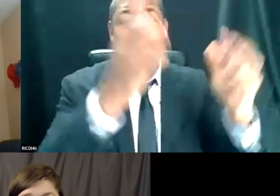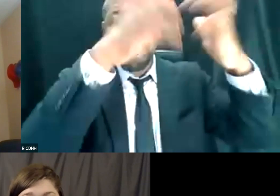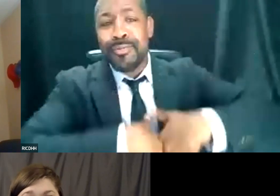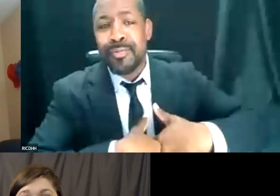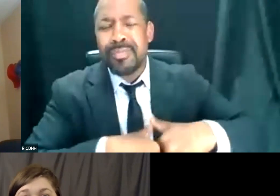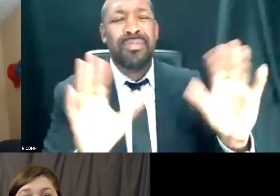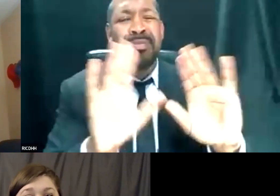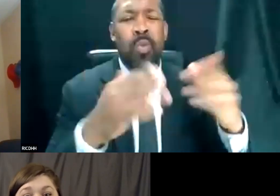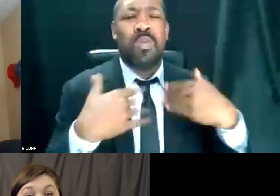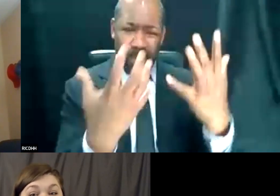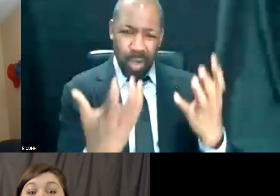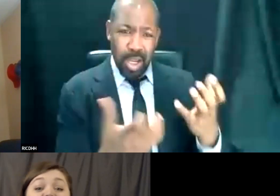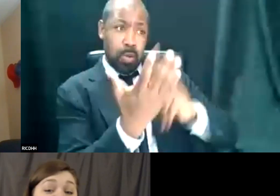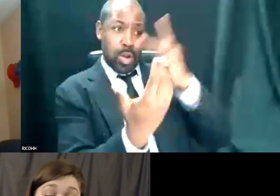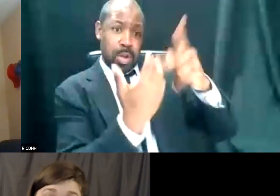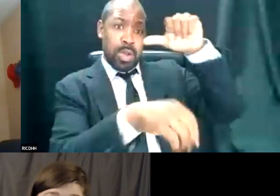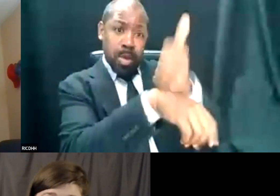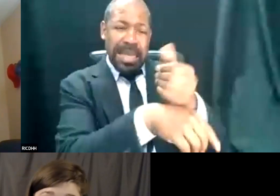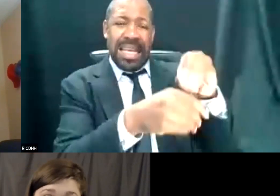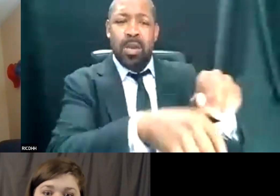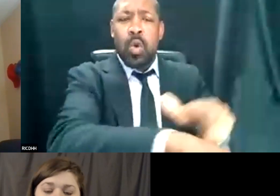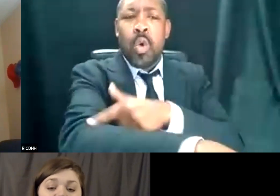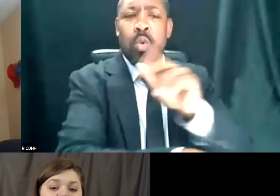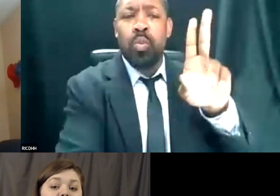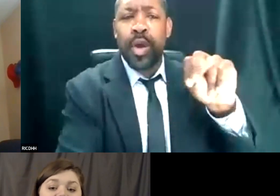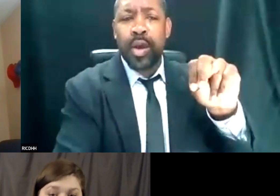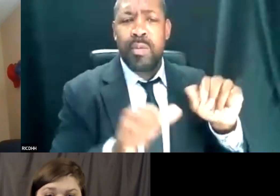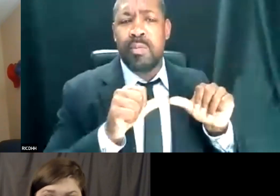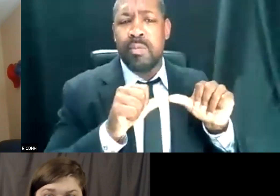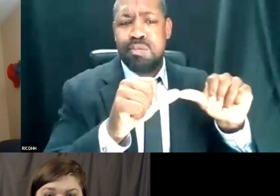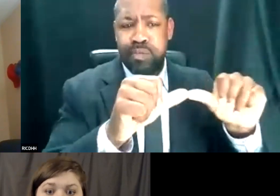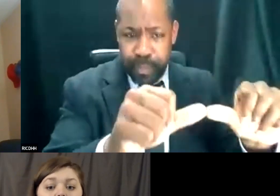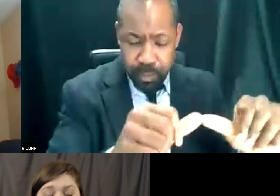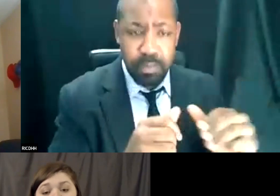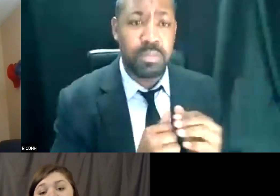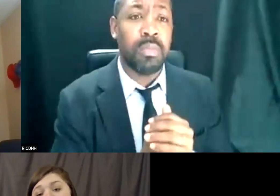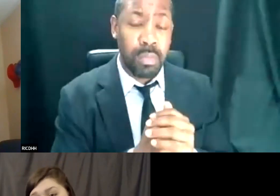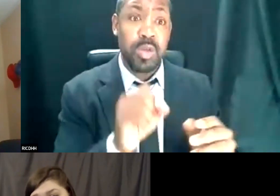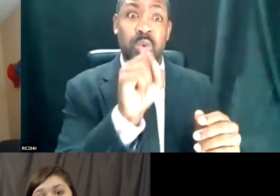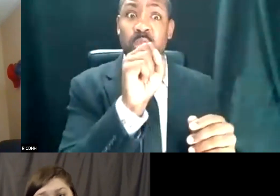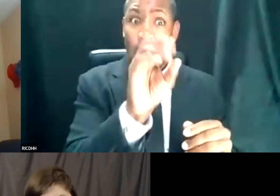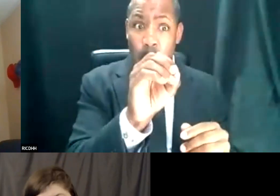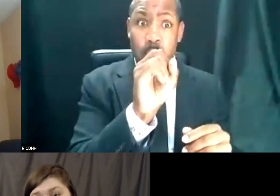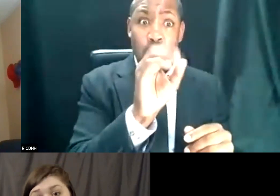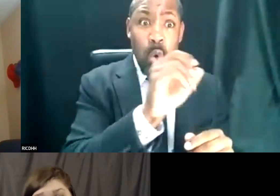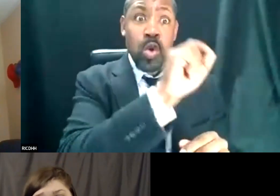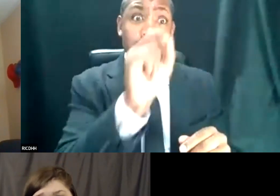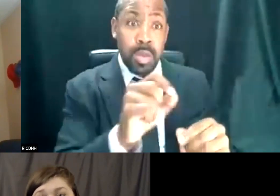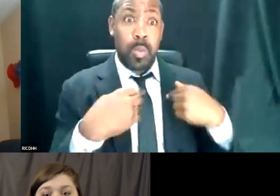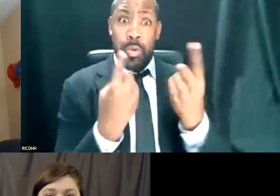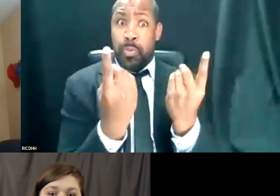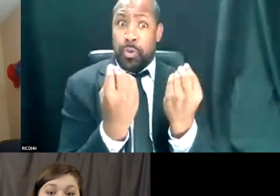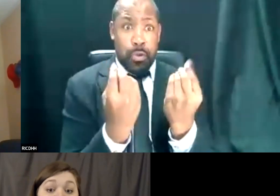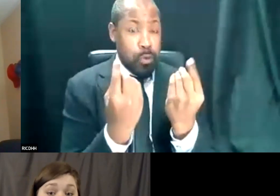that, to set it up and then after 2 or 3 years, it completely falls apart. And so we want to see this in it for the long